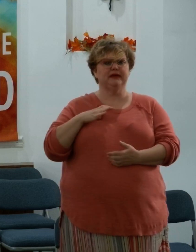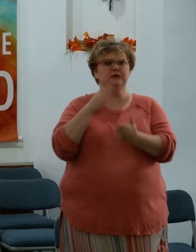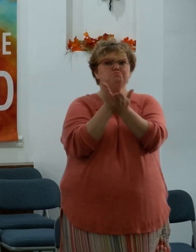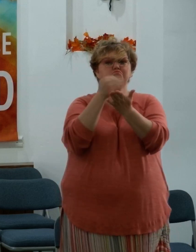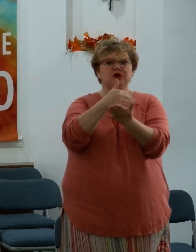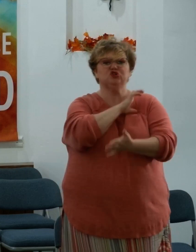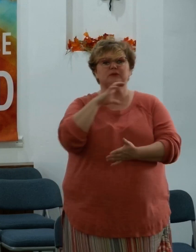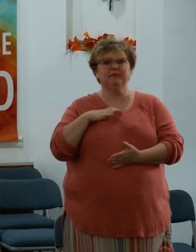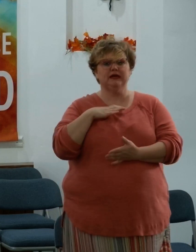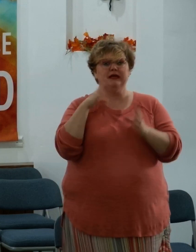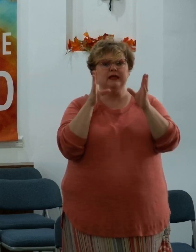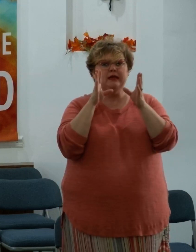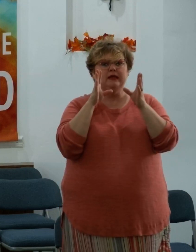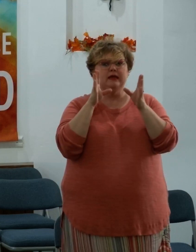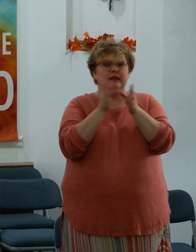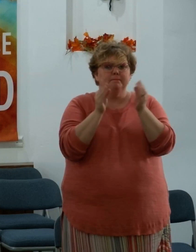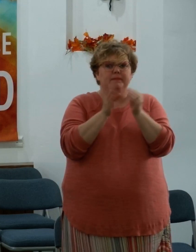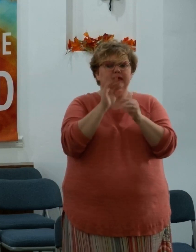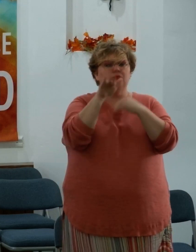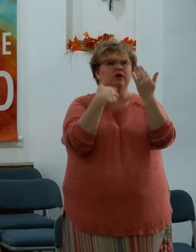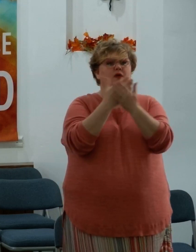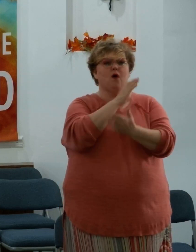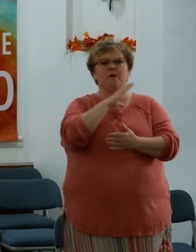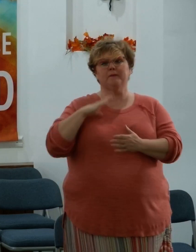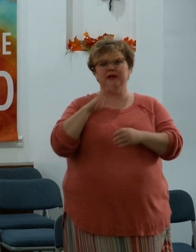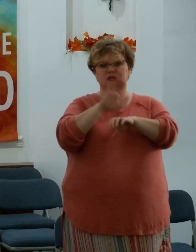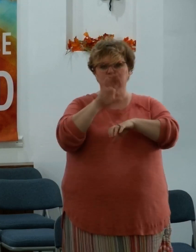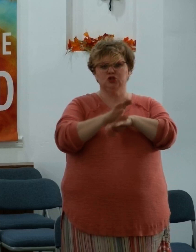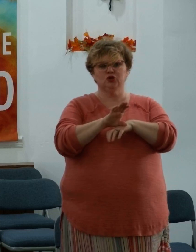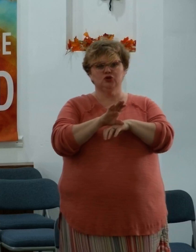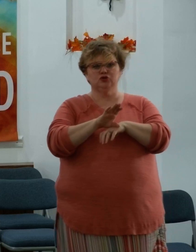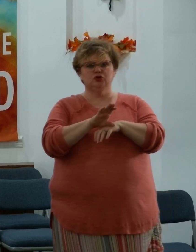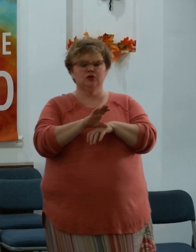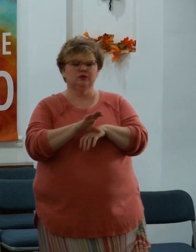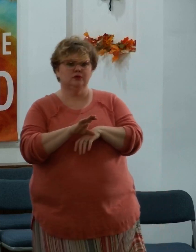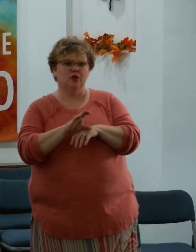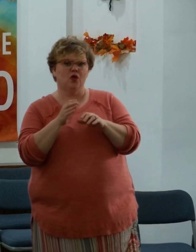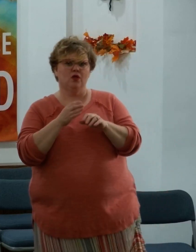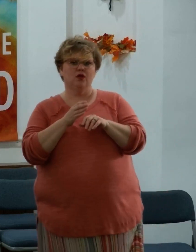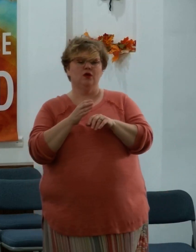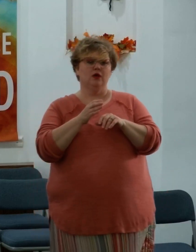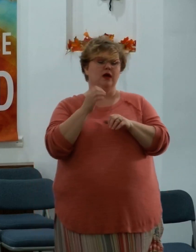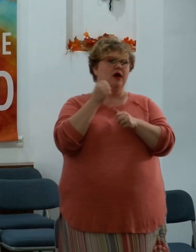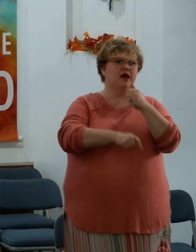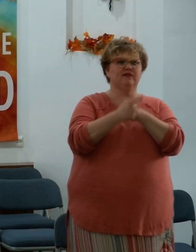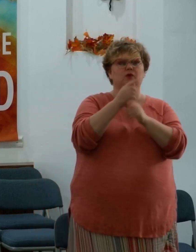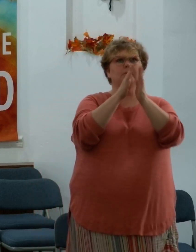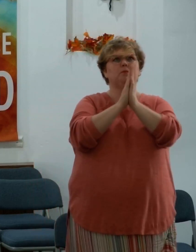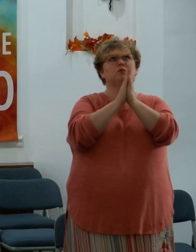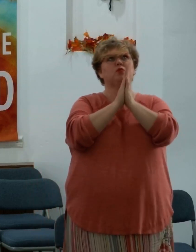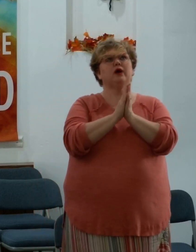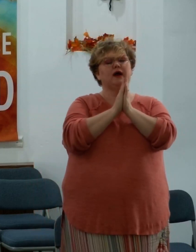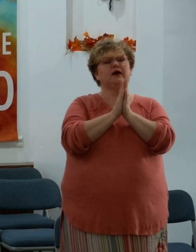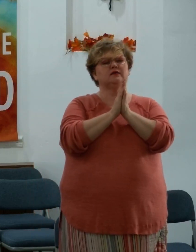committee, is meeting with all the other committees of the church through the church council, and everybody prays about what it is that God